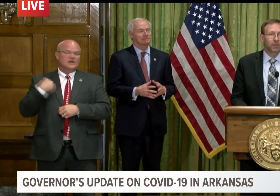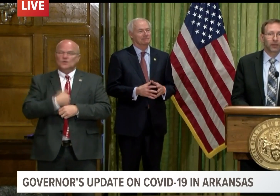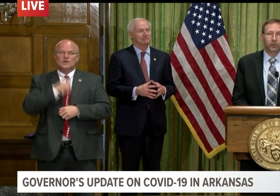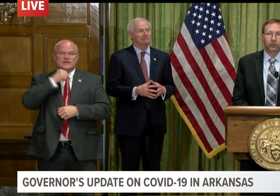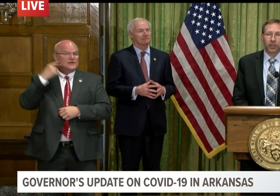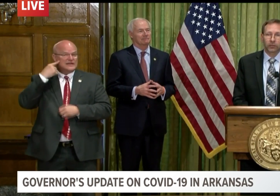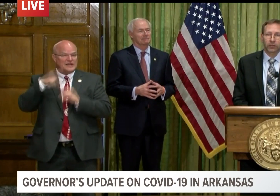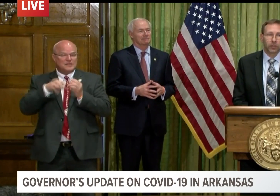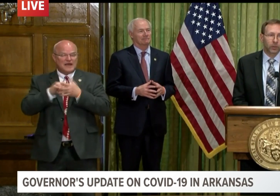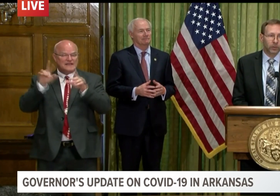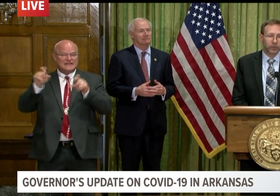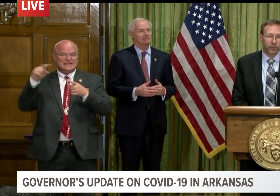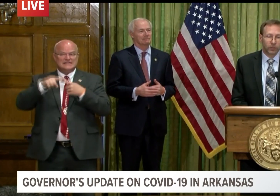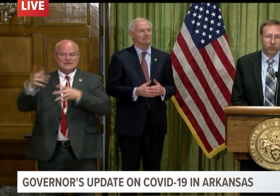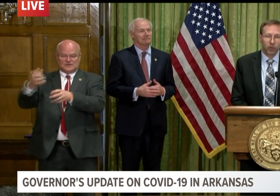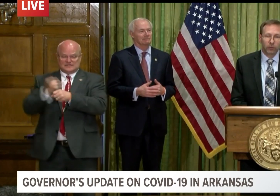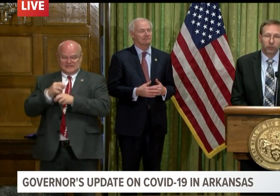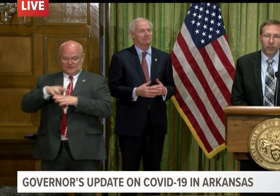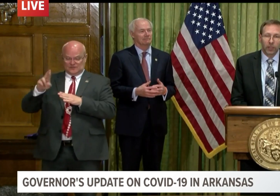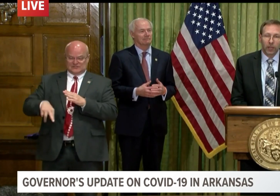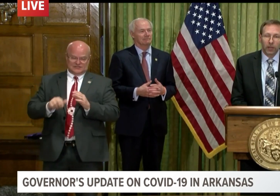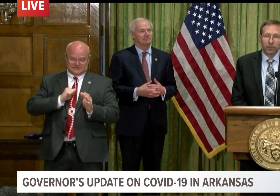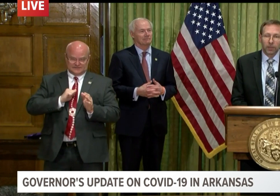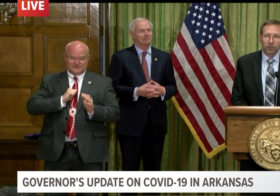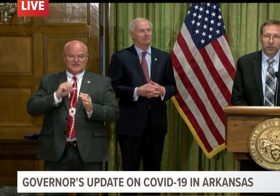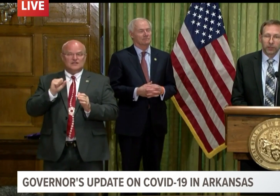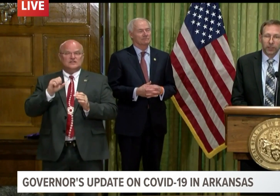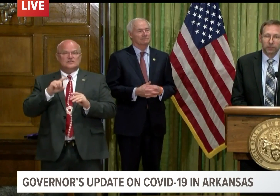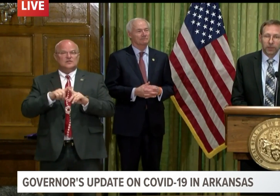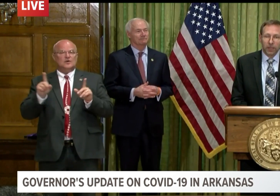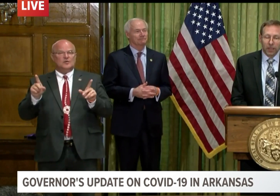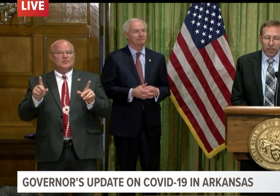don't hear about those tests until we receive the results.